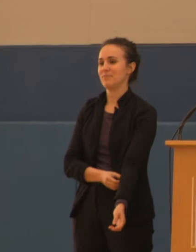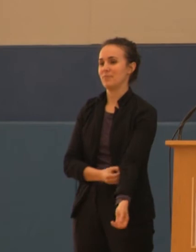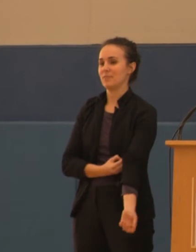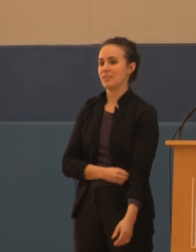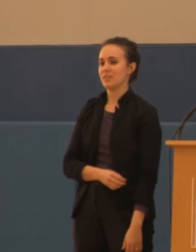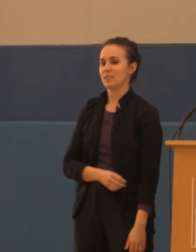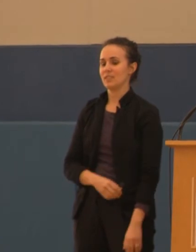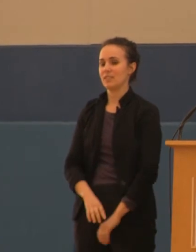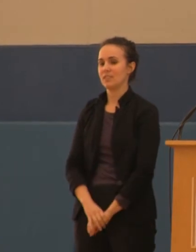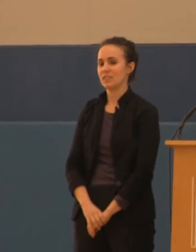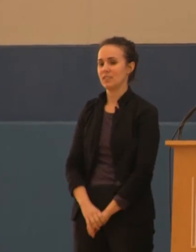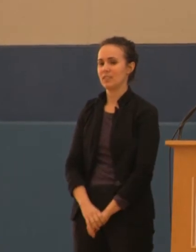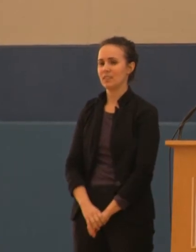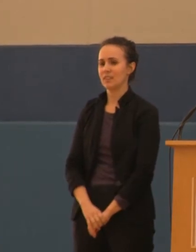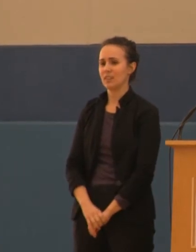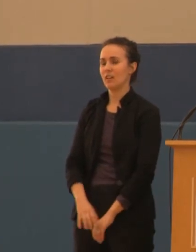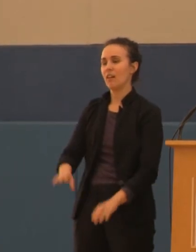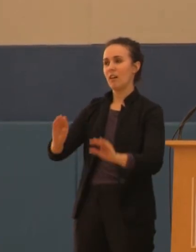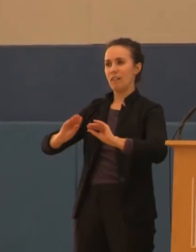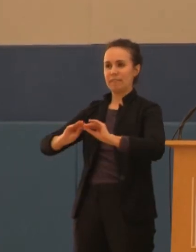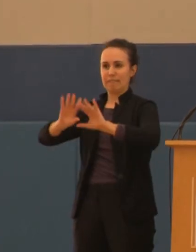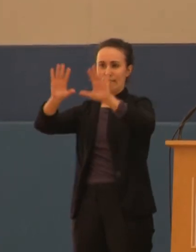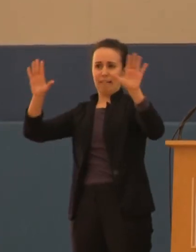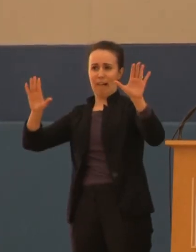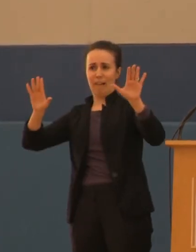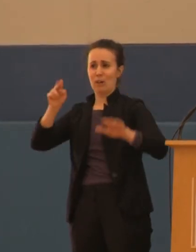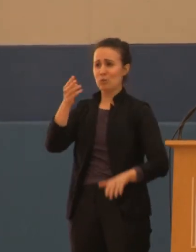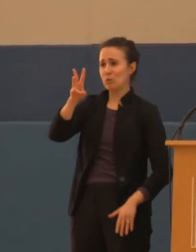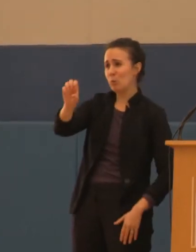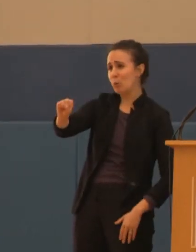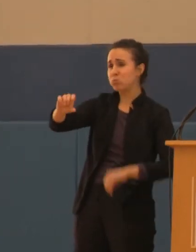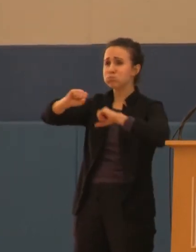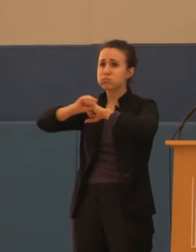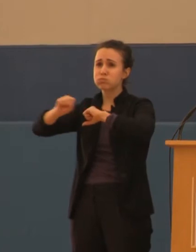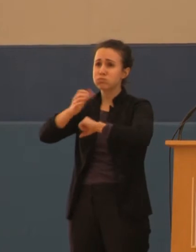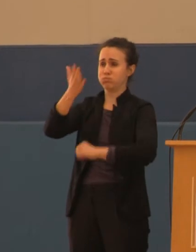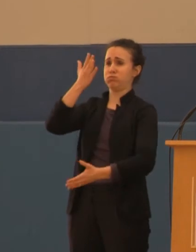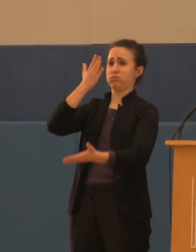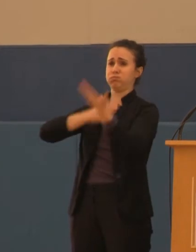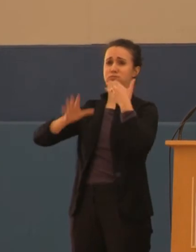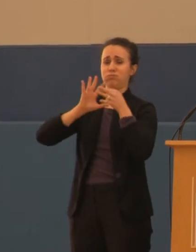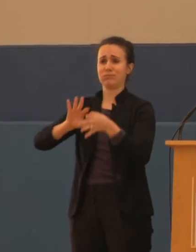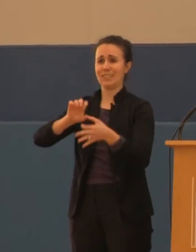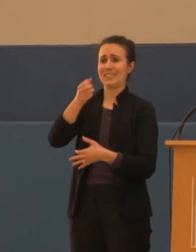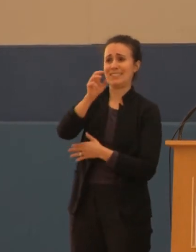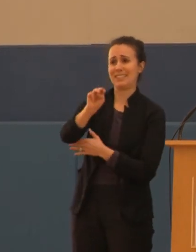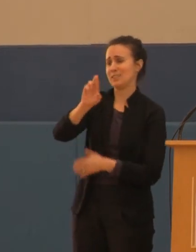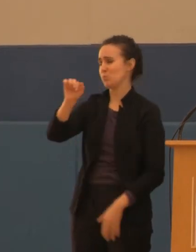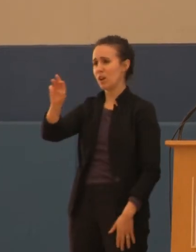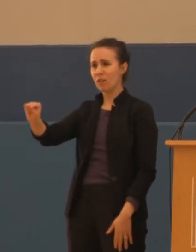It's not like there isn't enough material in the news today on the issues of sexism and